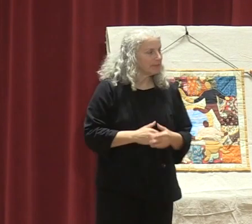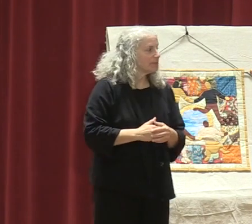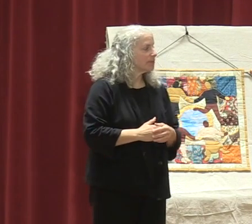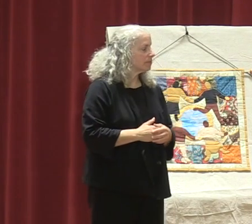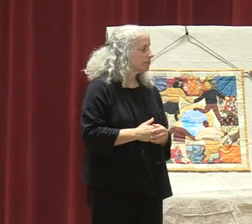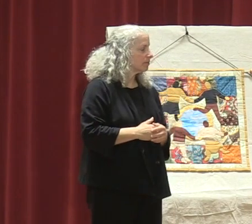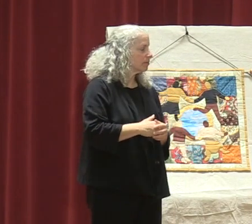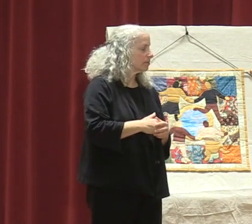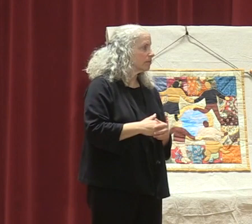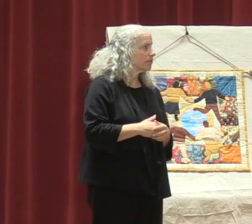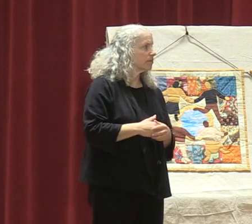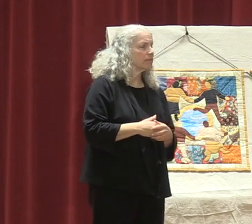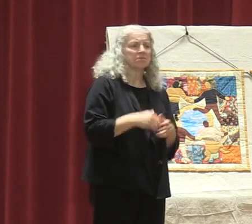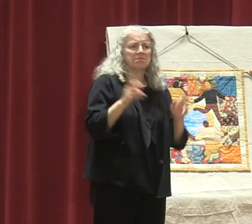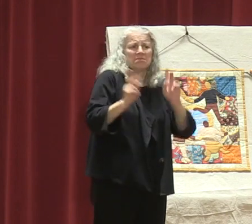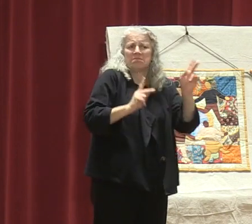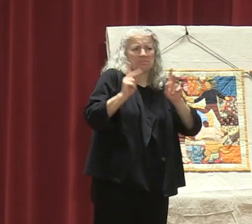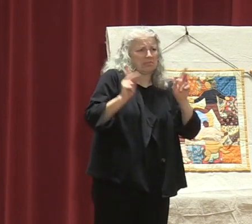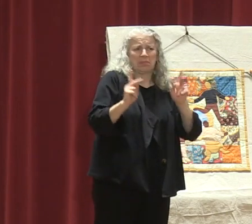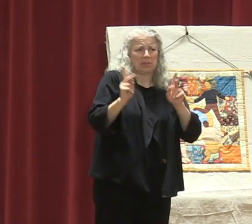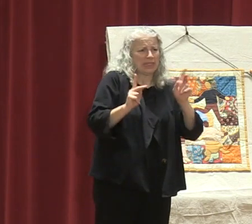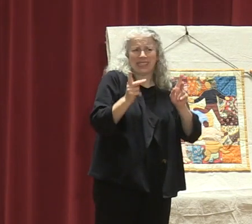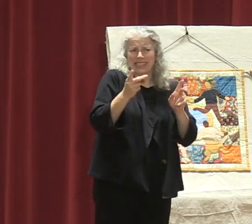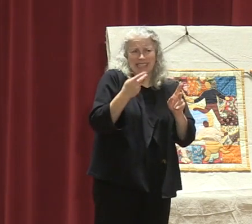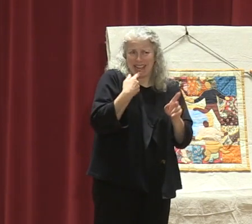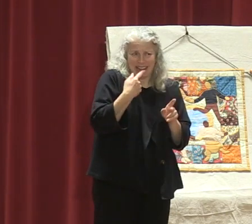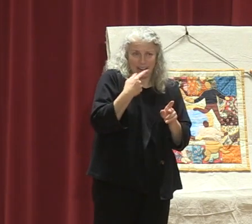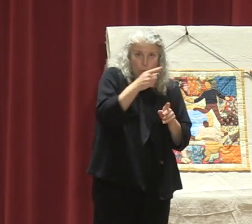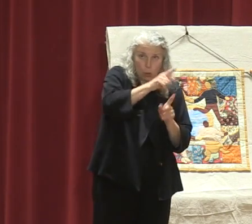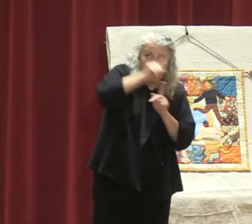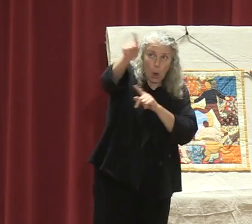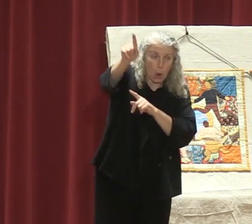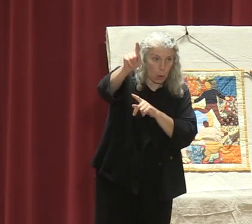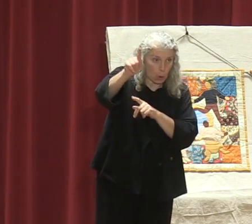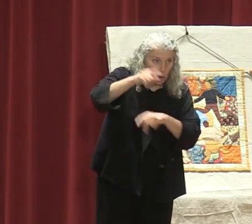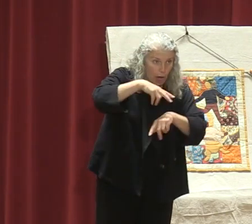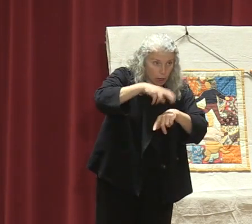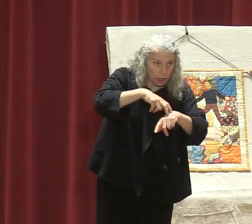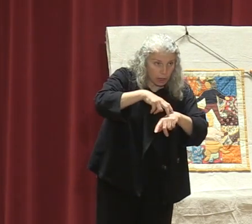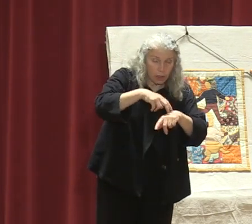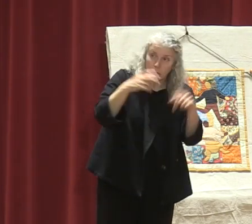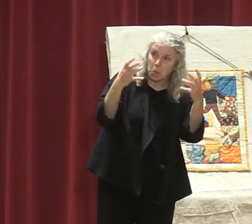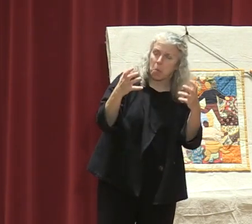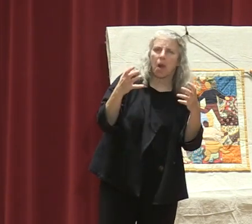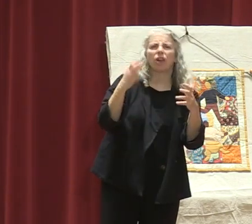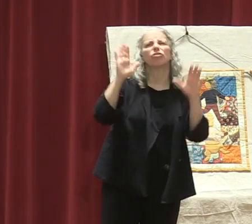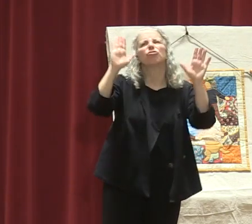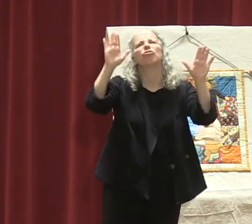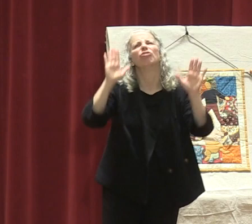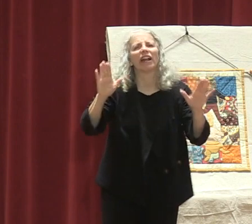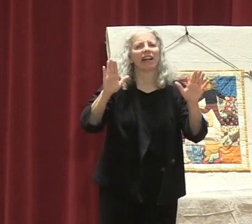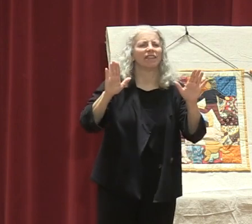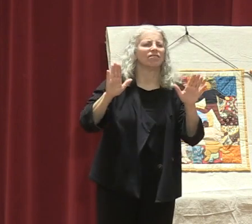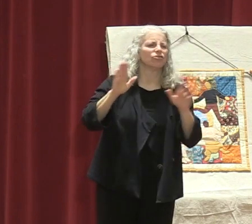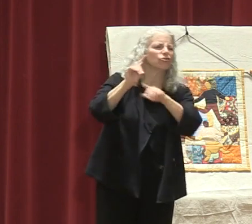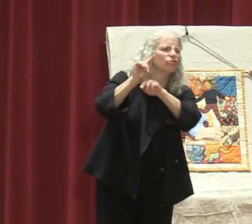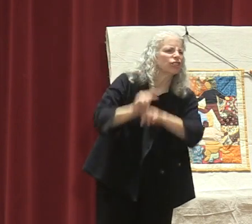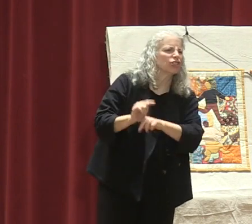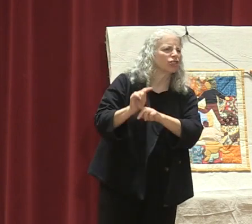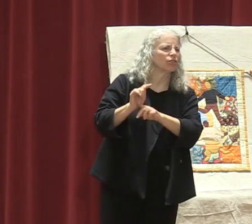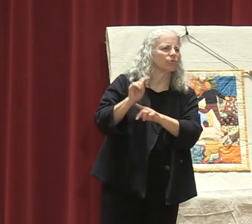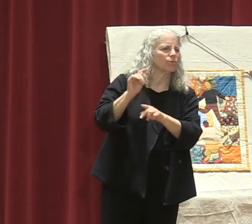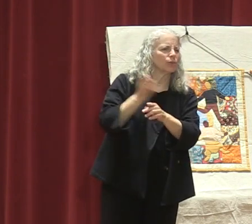Now, they say even today, if you go to Ireland and you're looking for great traditional music, you go to